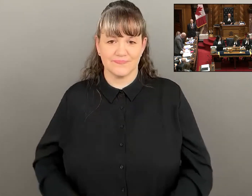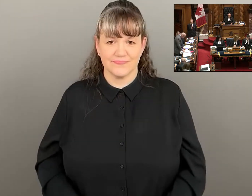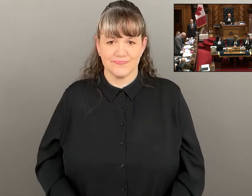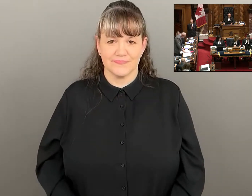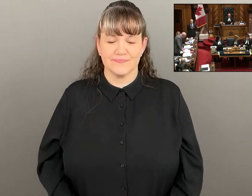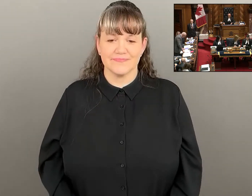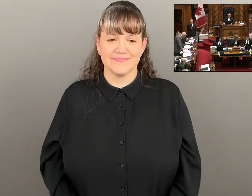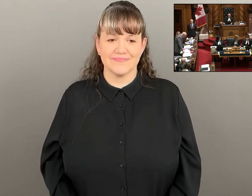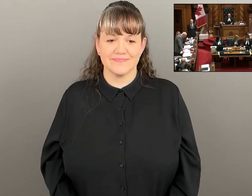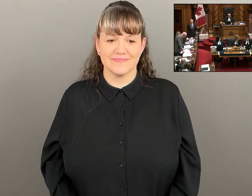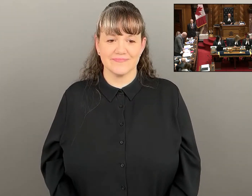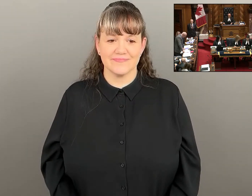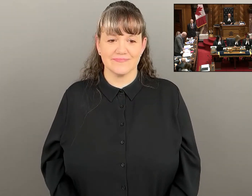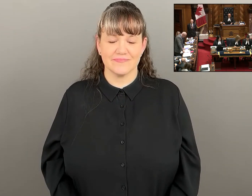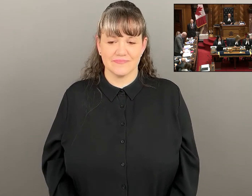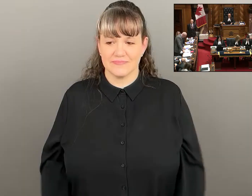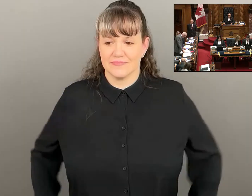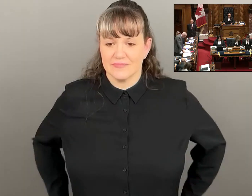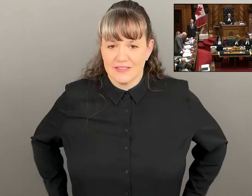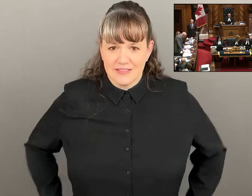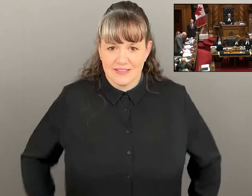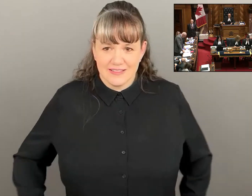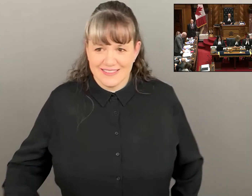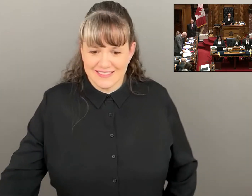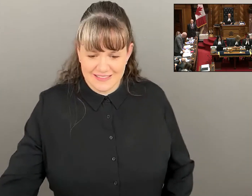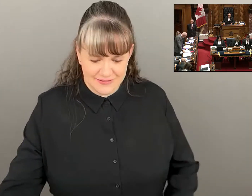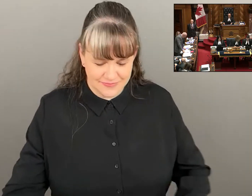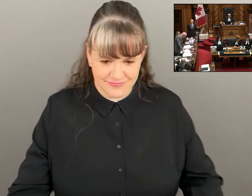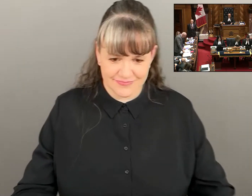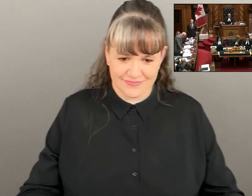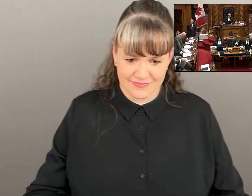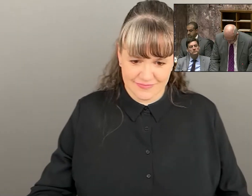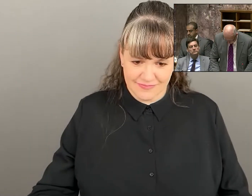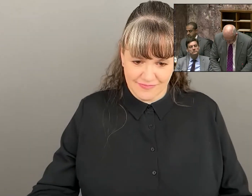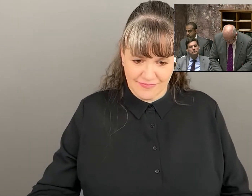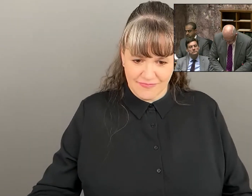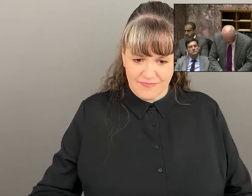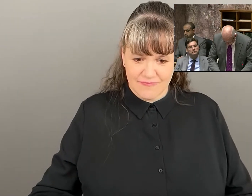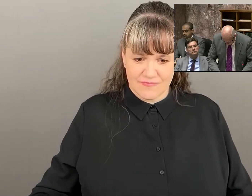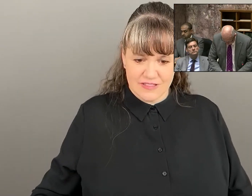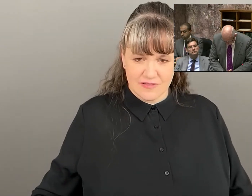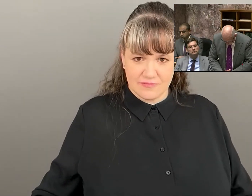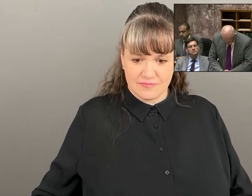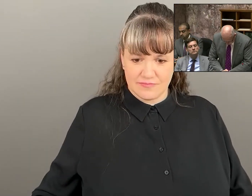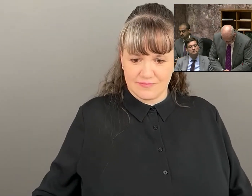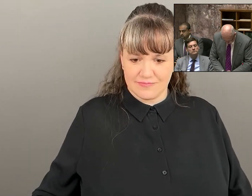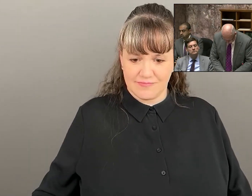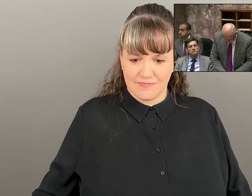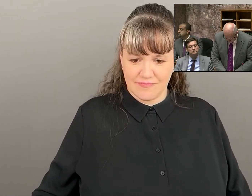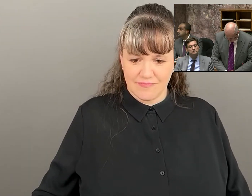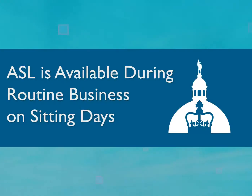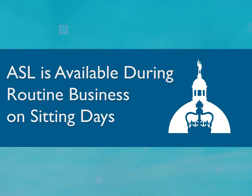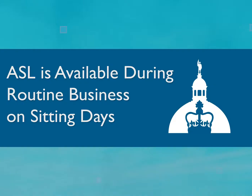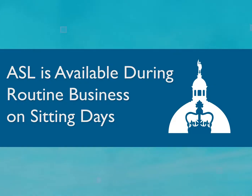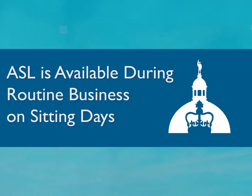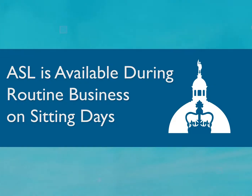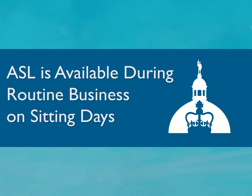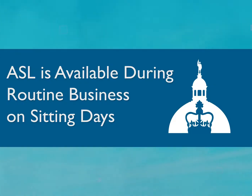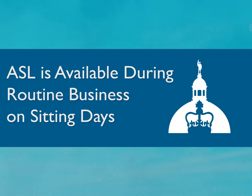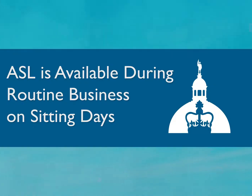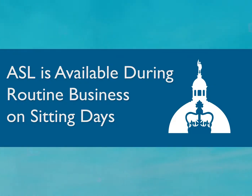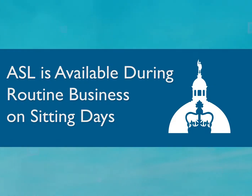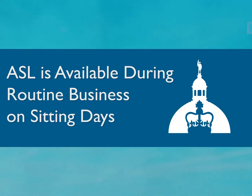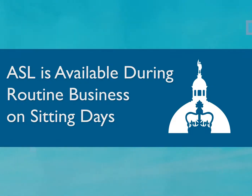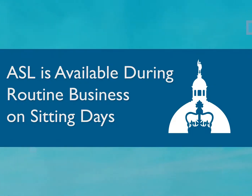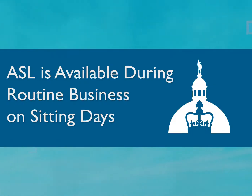this chamber, I call continued second reading debate Bill 14. And in the Douglas Fir Room, Section